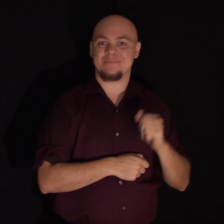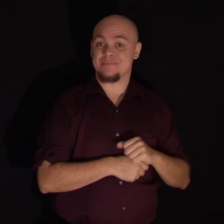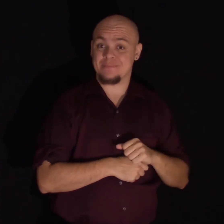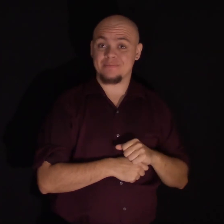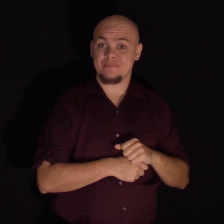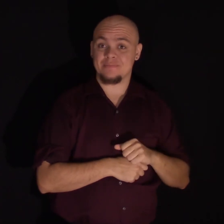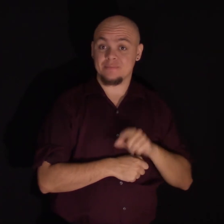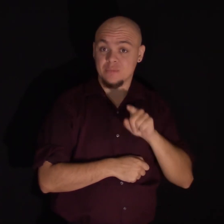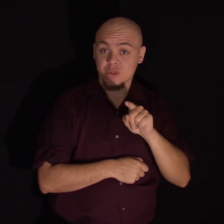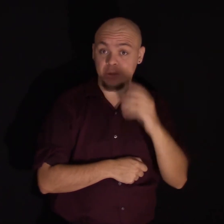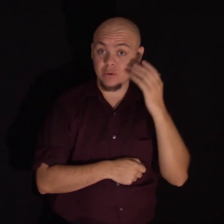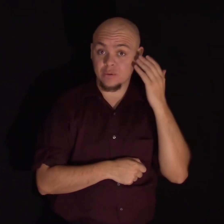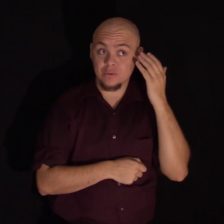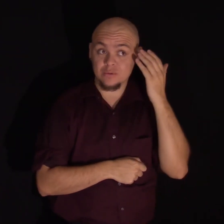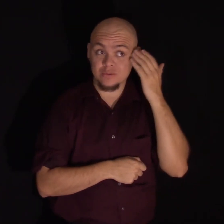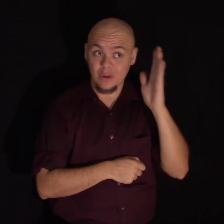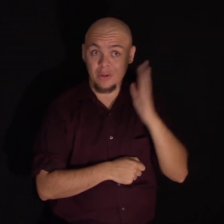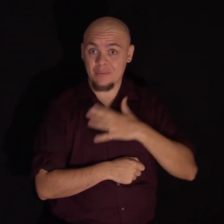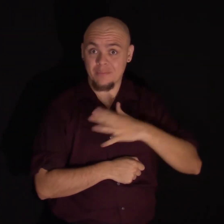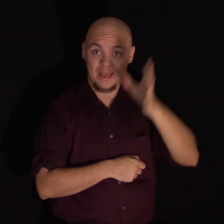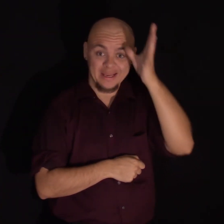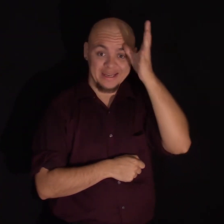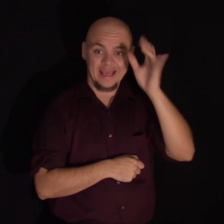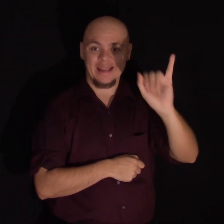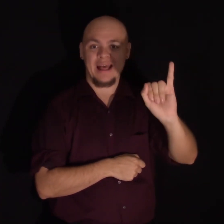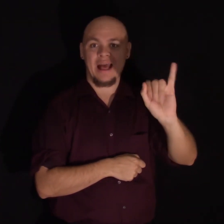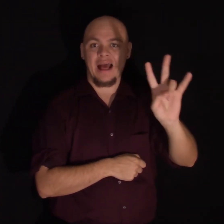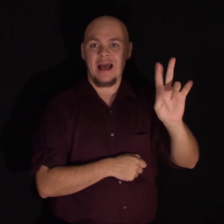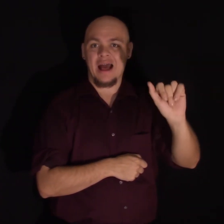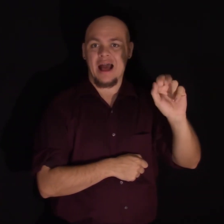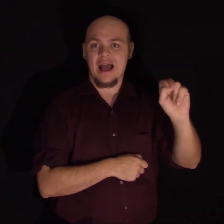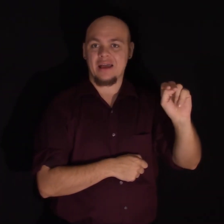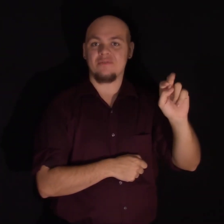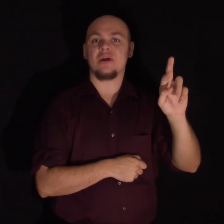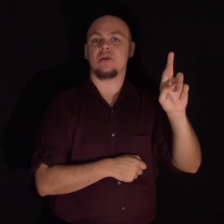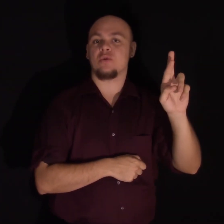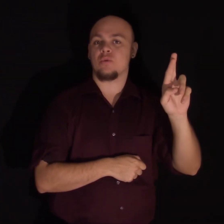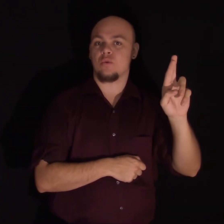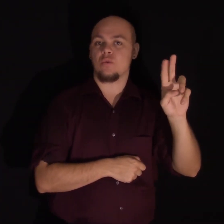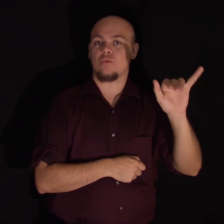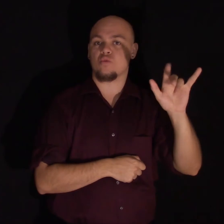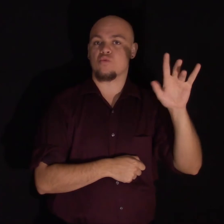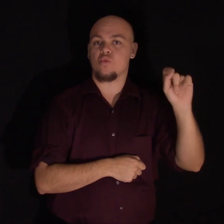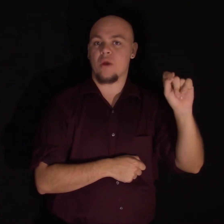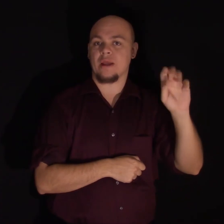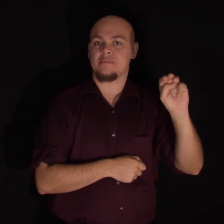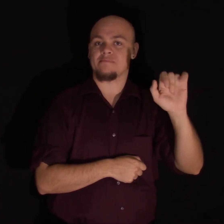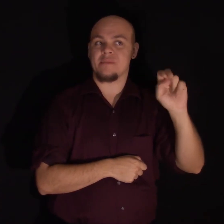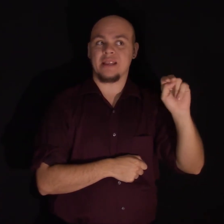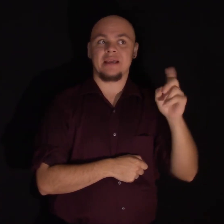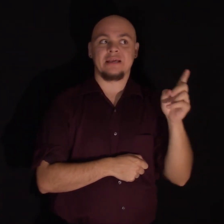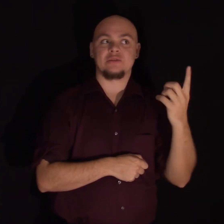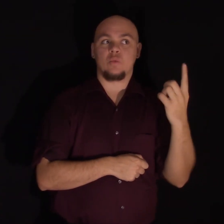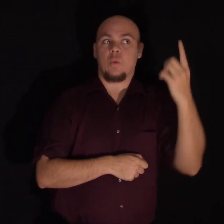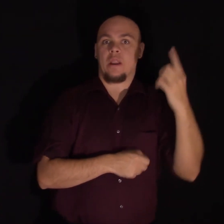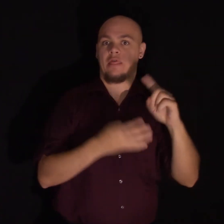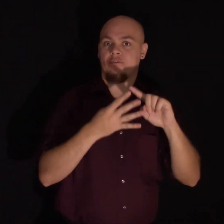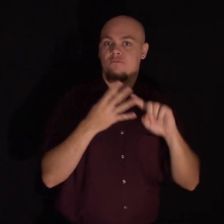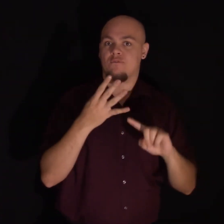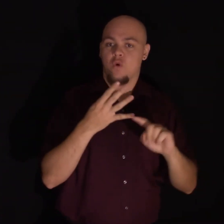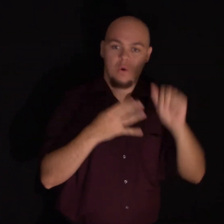For those of you who know my dad, Ivan Reitman, you know he's considered one of the forefathers of comedy. He's the dude who